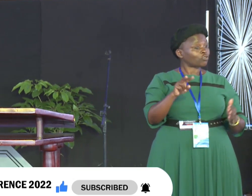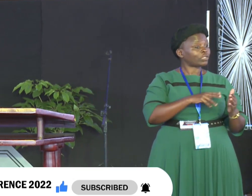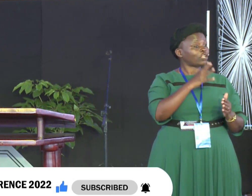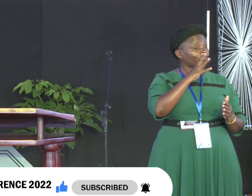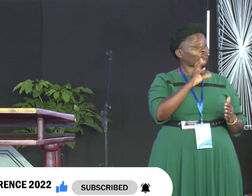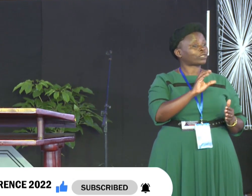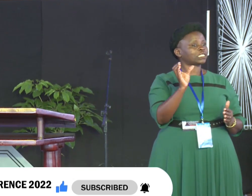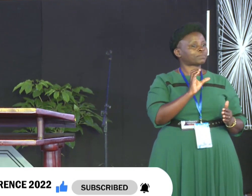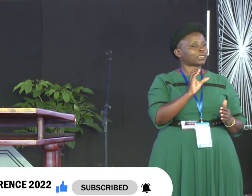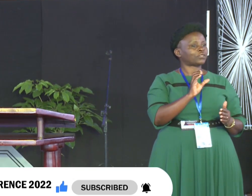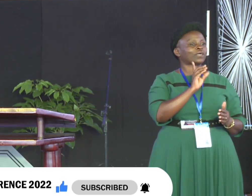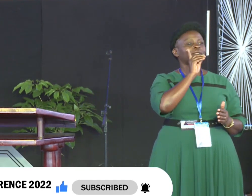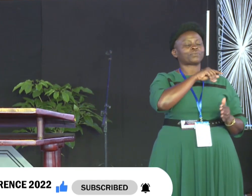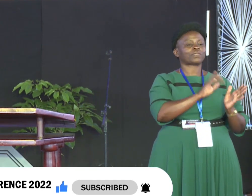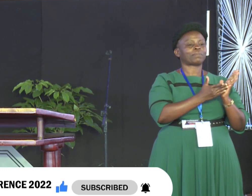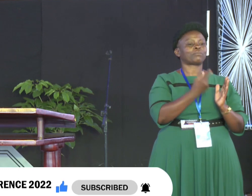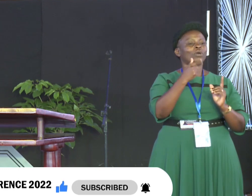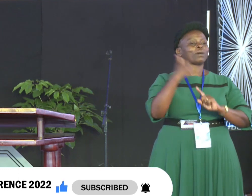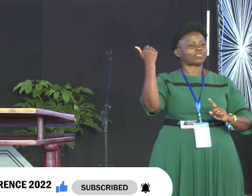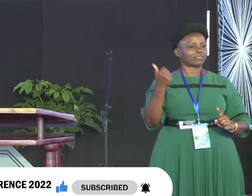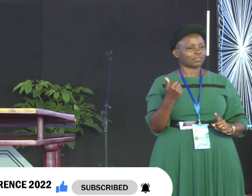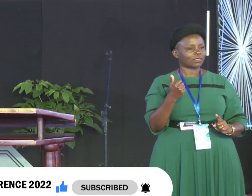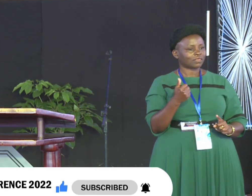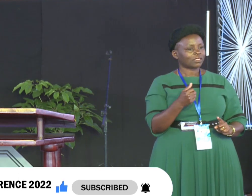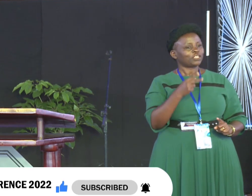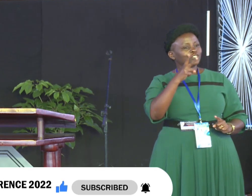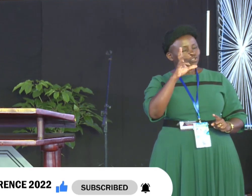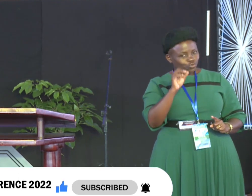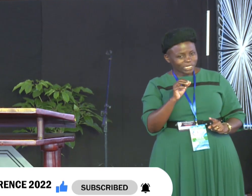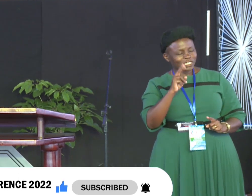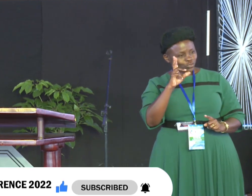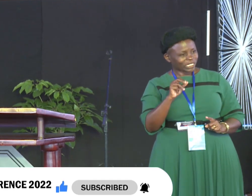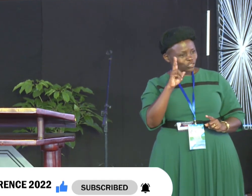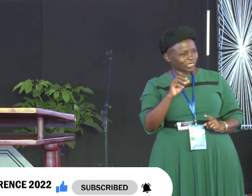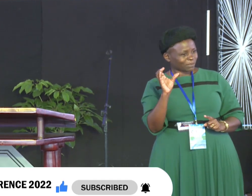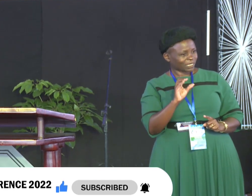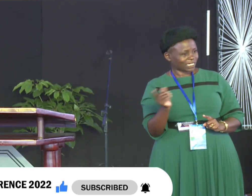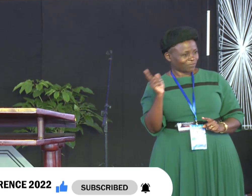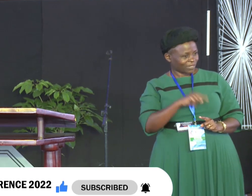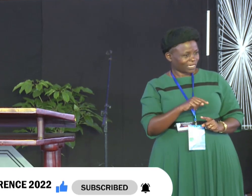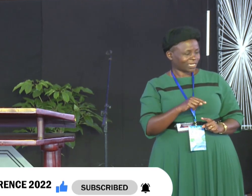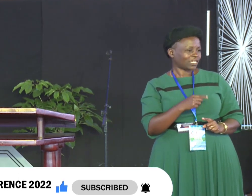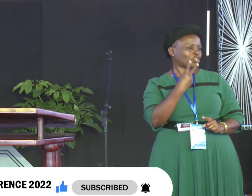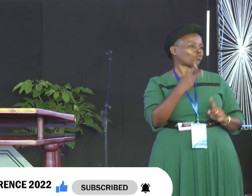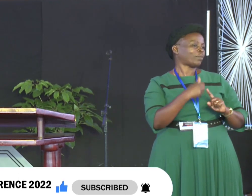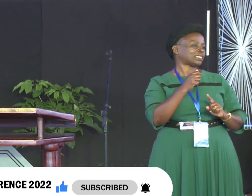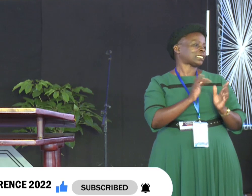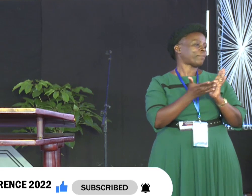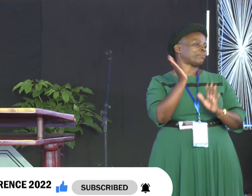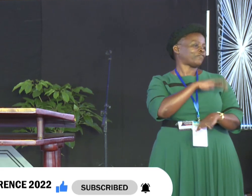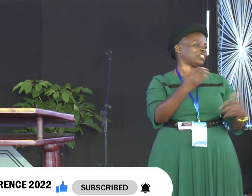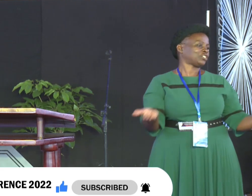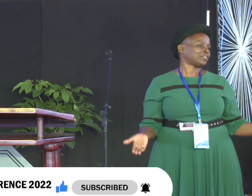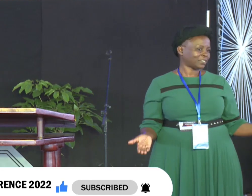Chapters a day. You will have completed in one chapters month. 20 chapters a day. You read